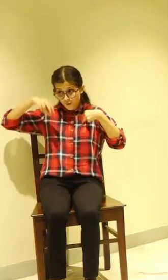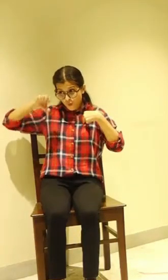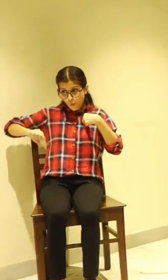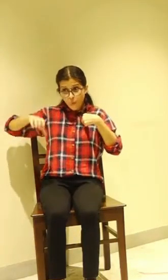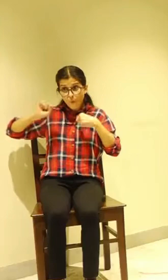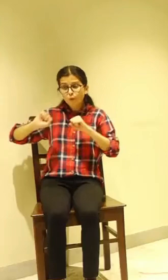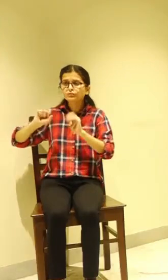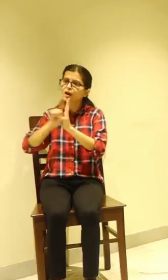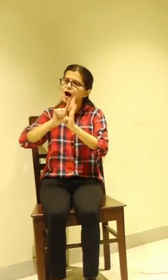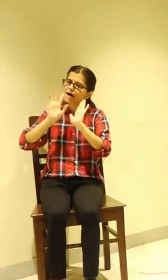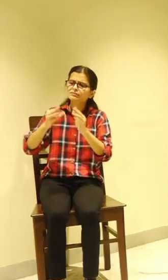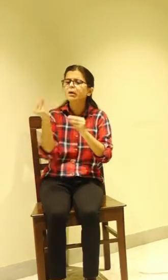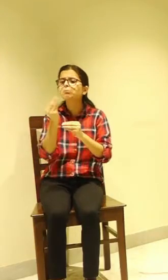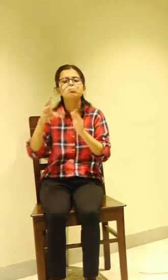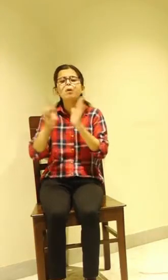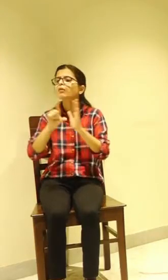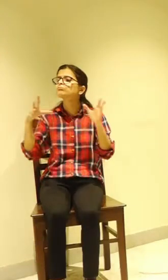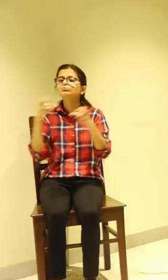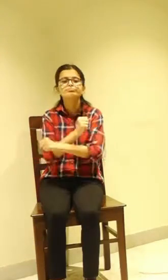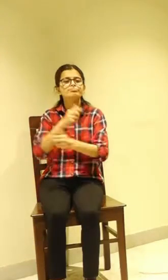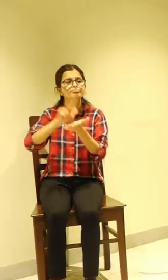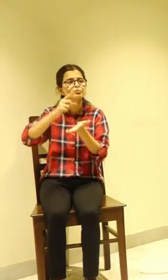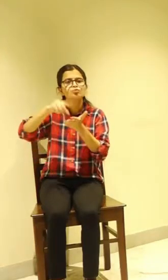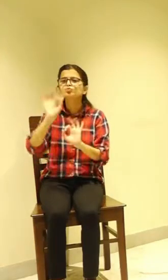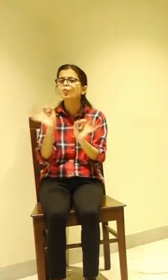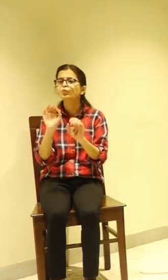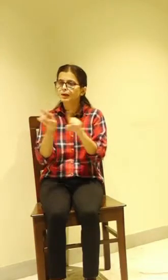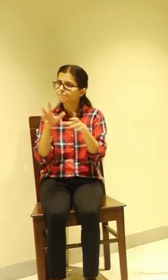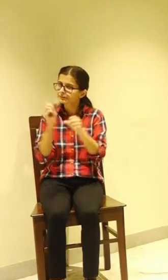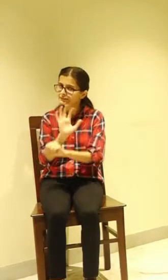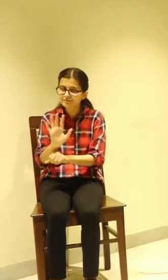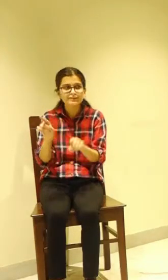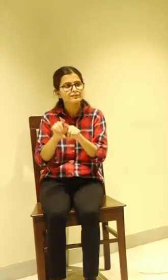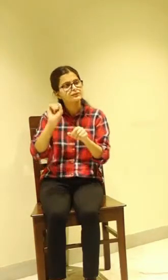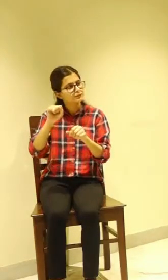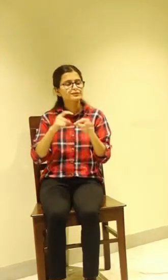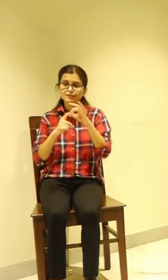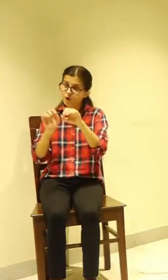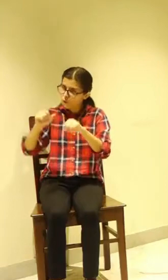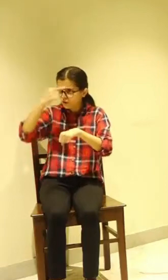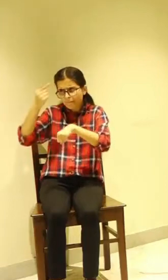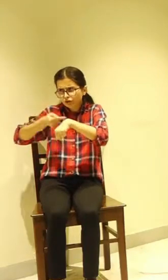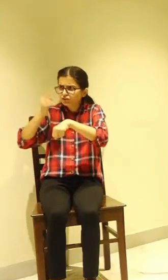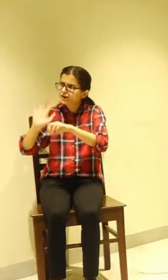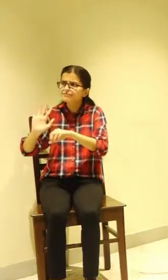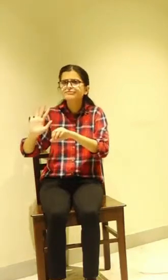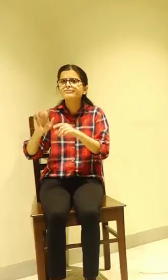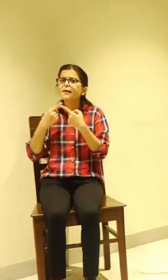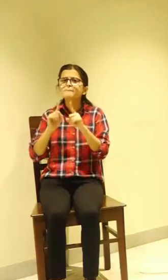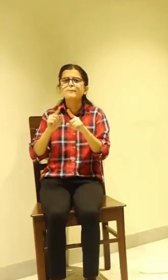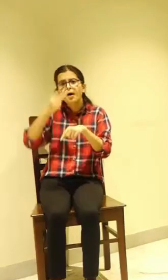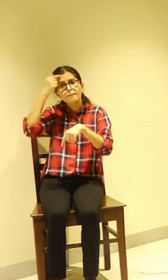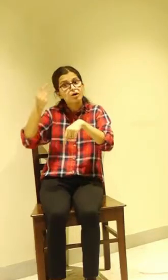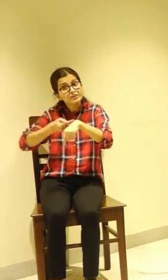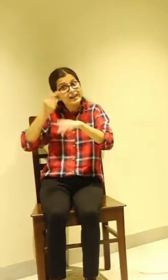are still not recognized. Some are not, but that's a question of incorporating fundamental rights. Yes, I mean to say that they had the opportunity to bring it in, and we still don't have it because they had